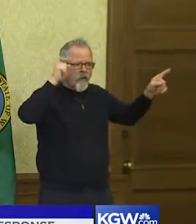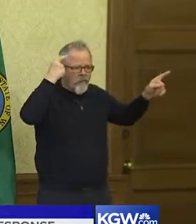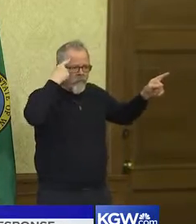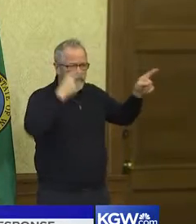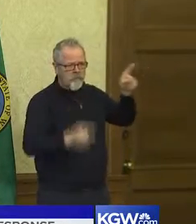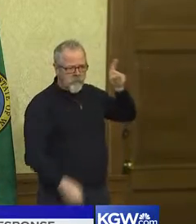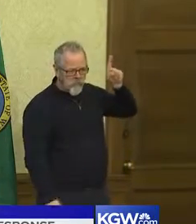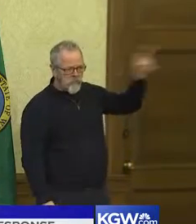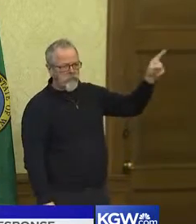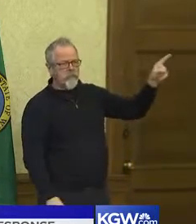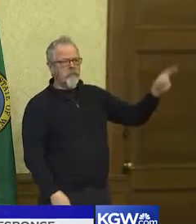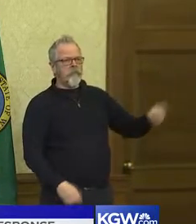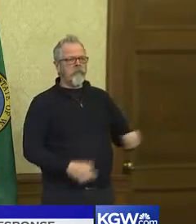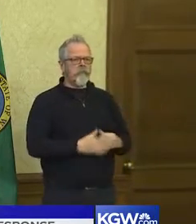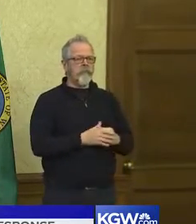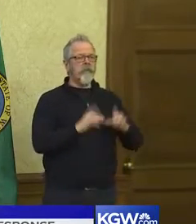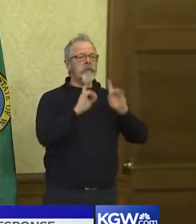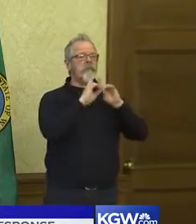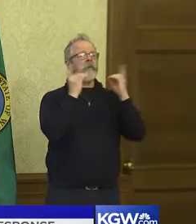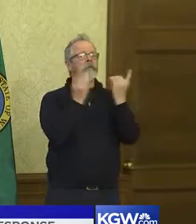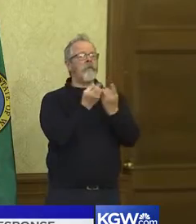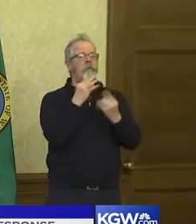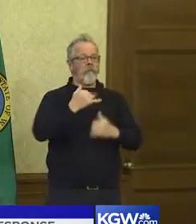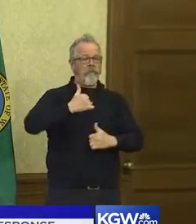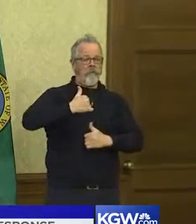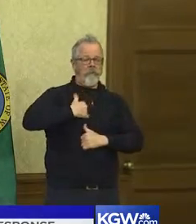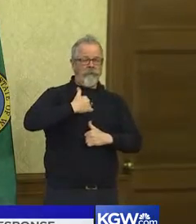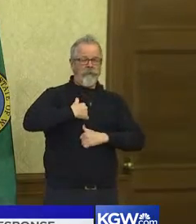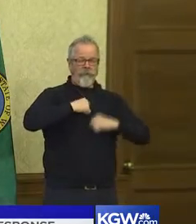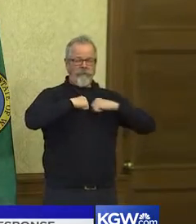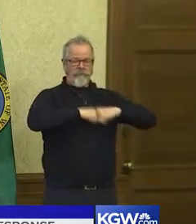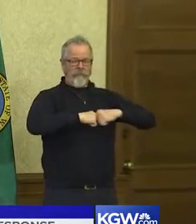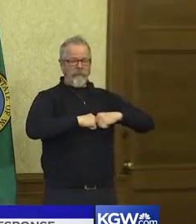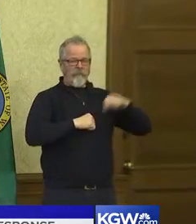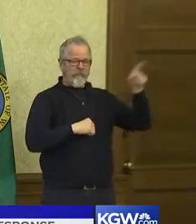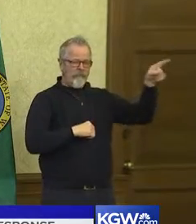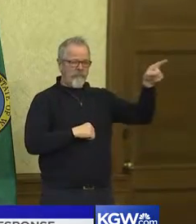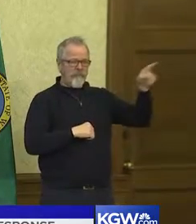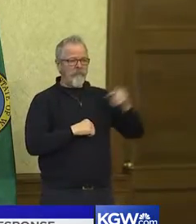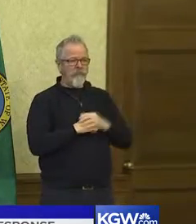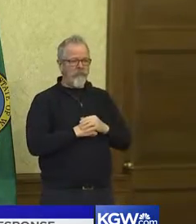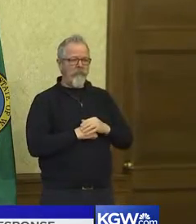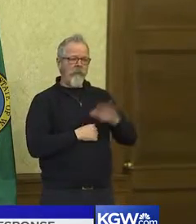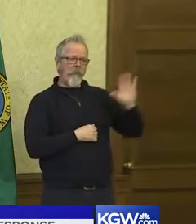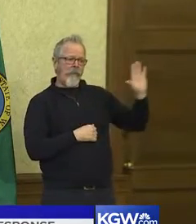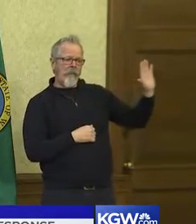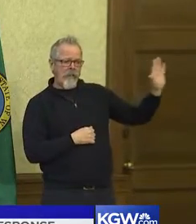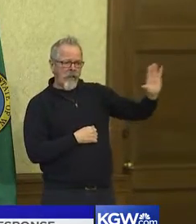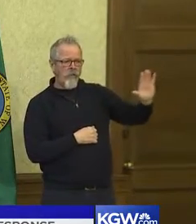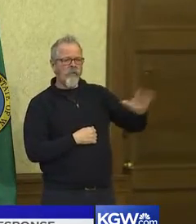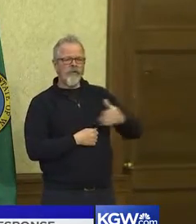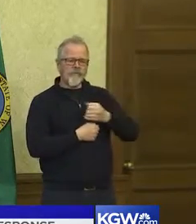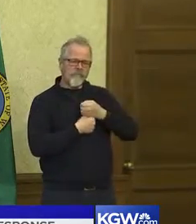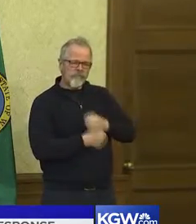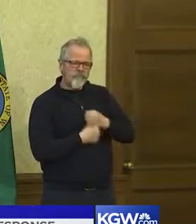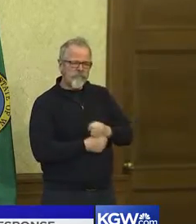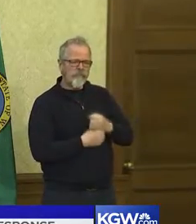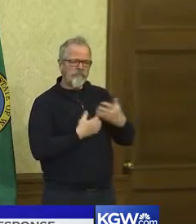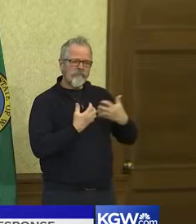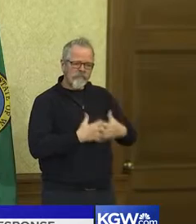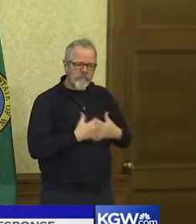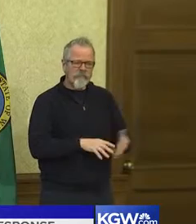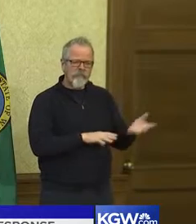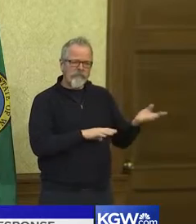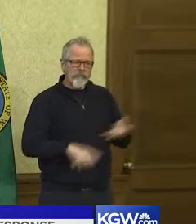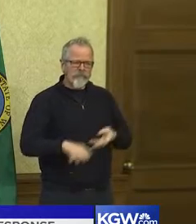And we have needed the president for some time to tell the Pentagon to order their people in their supply chain to stop making a